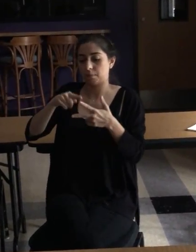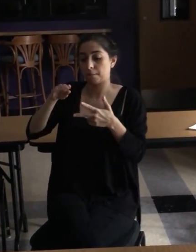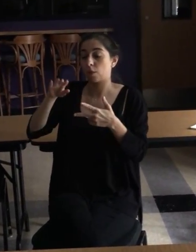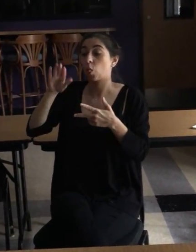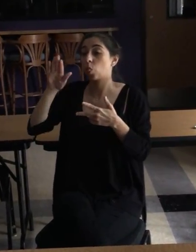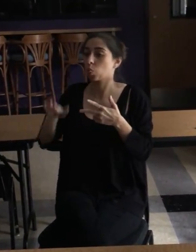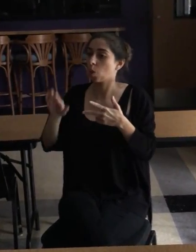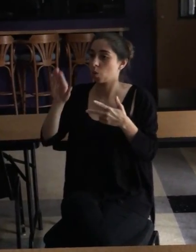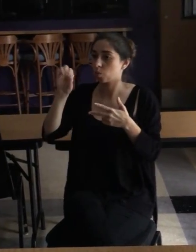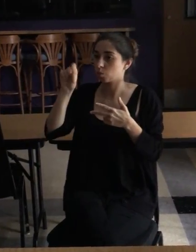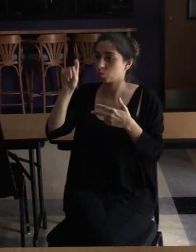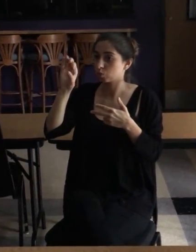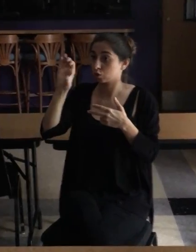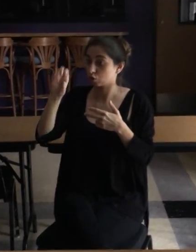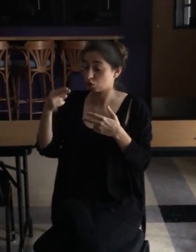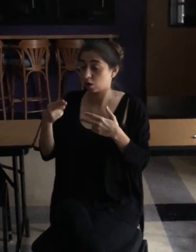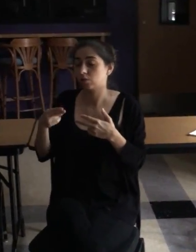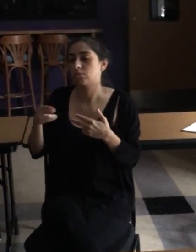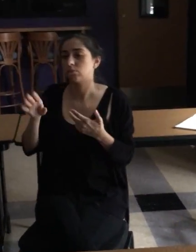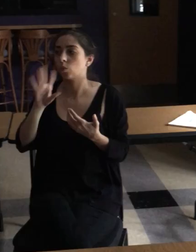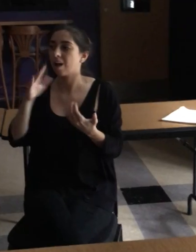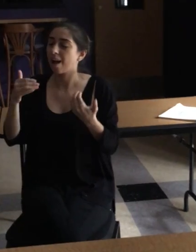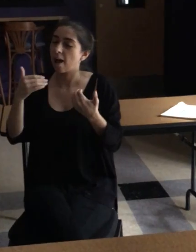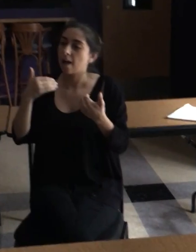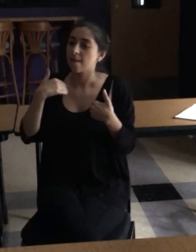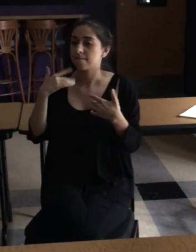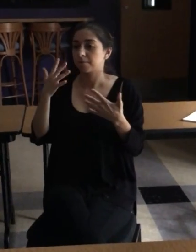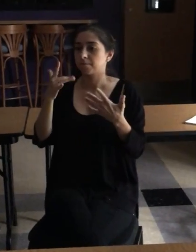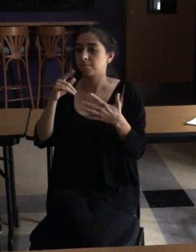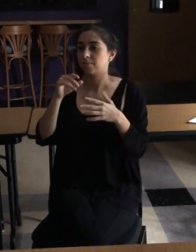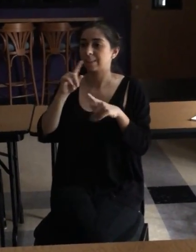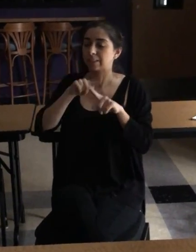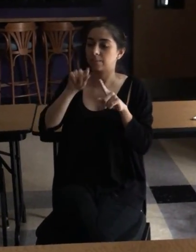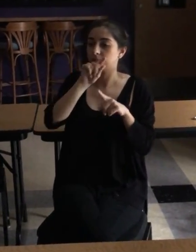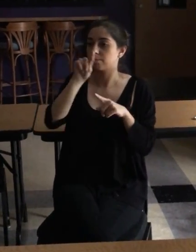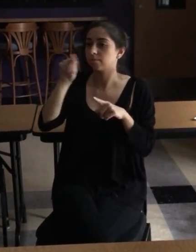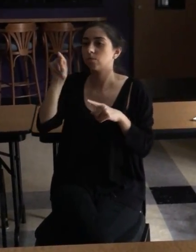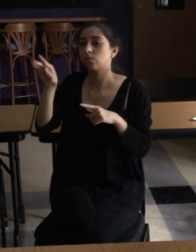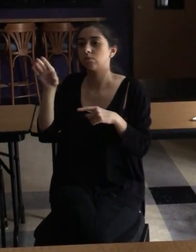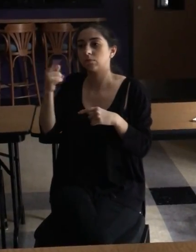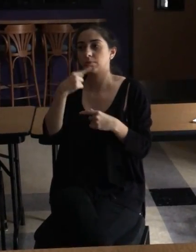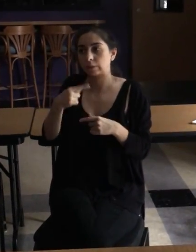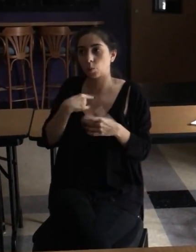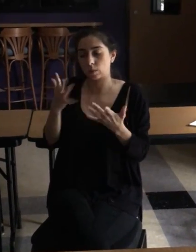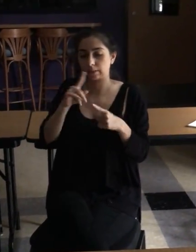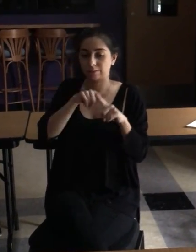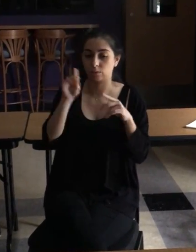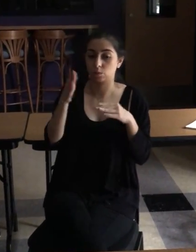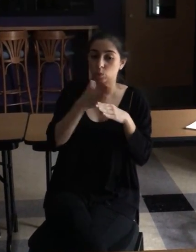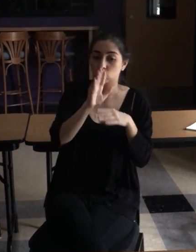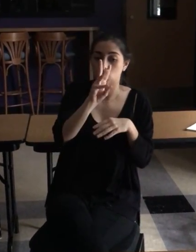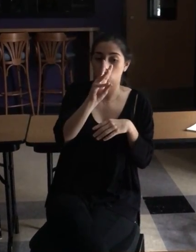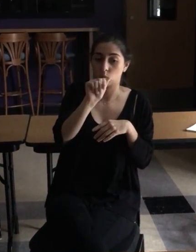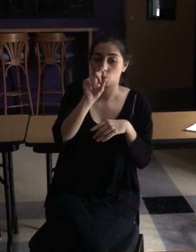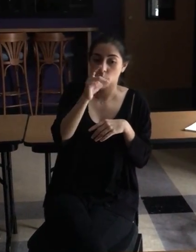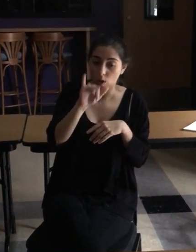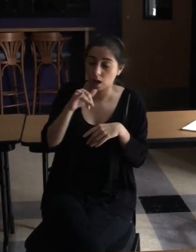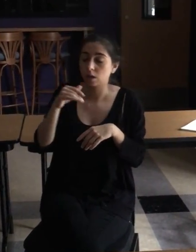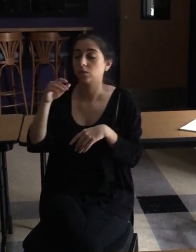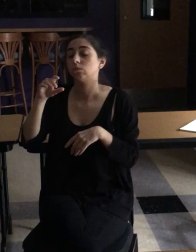starch. And so I'll have a little verses there. Tell me the difference between waxy and starchy potatoes. If